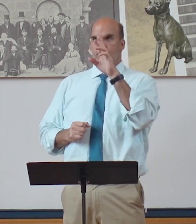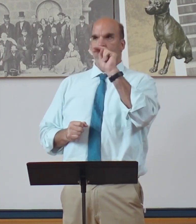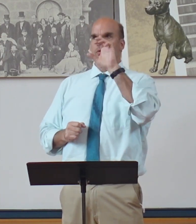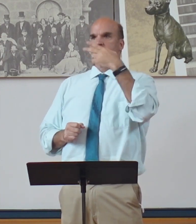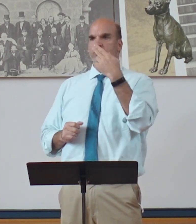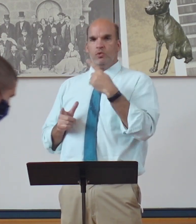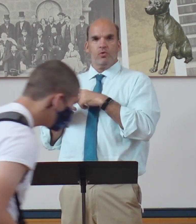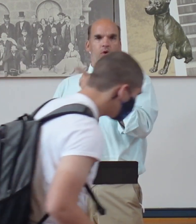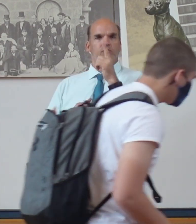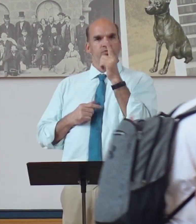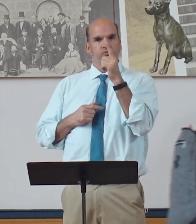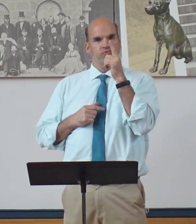March birthday brunch